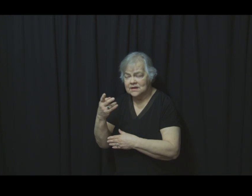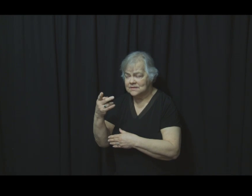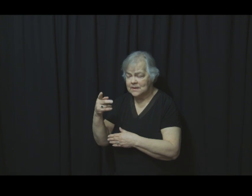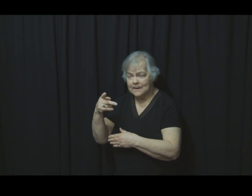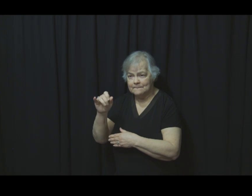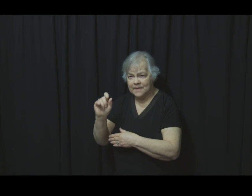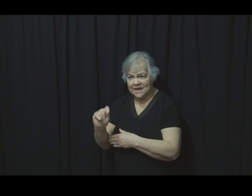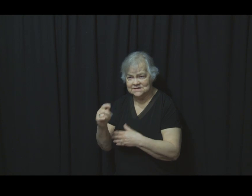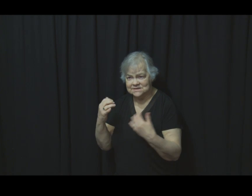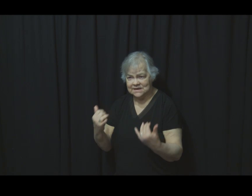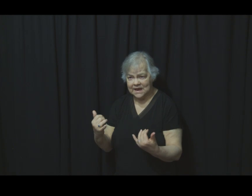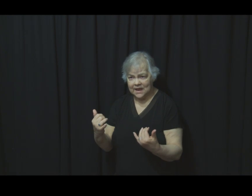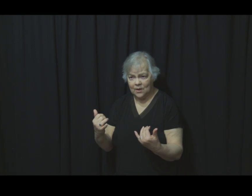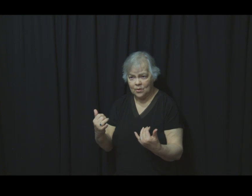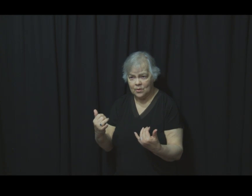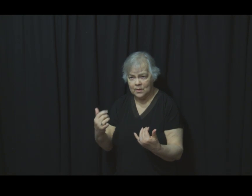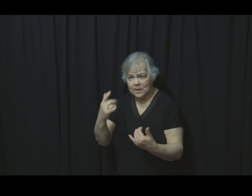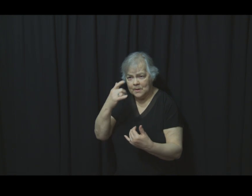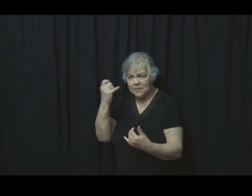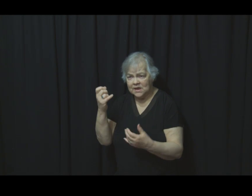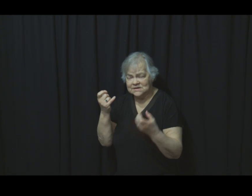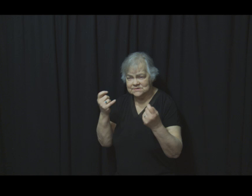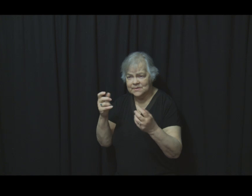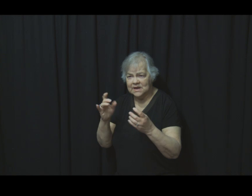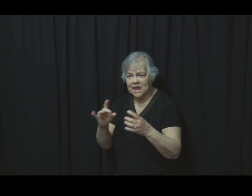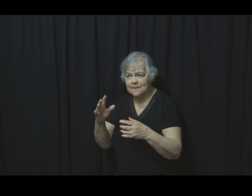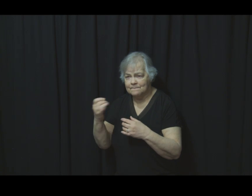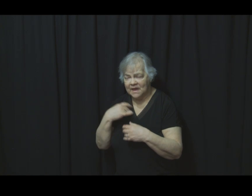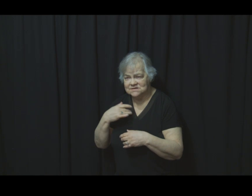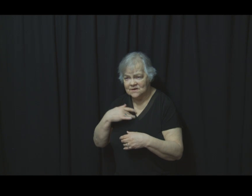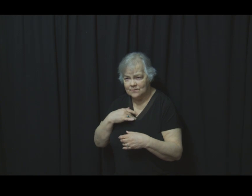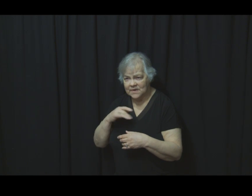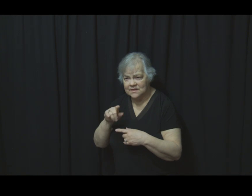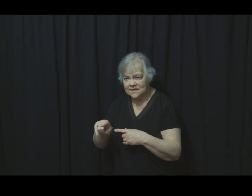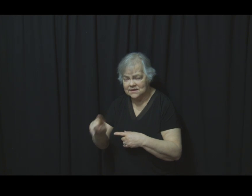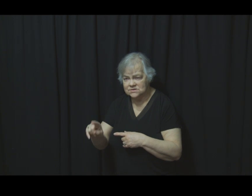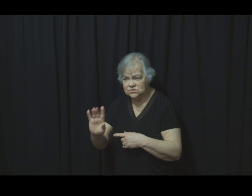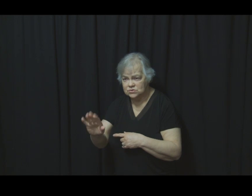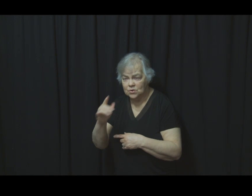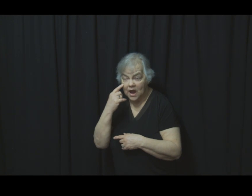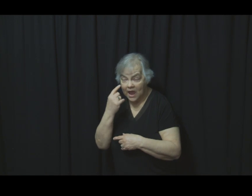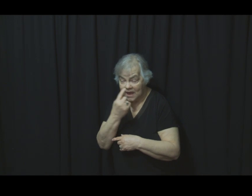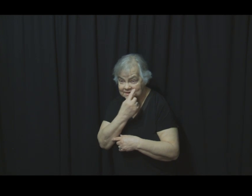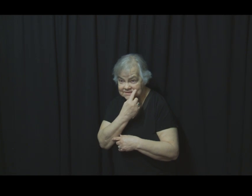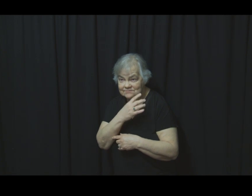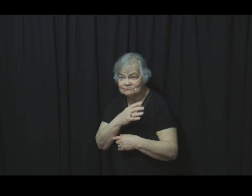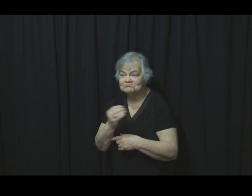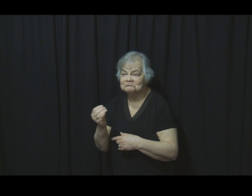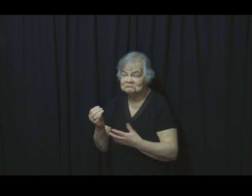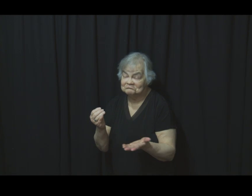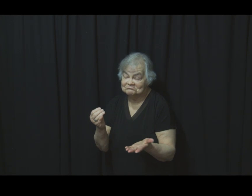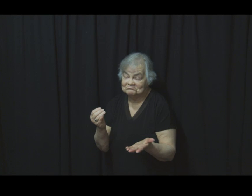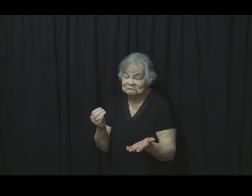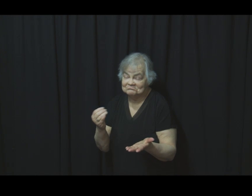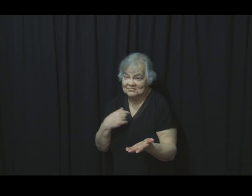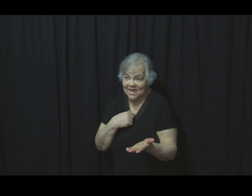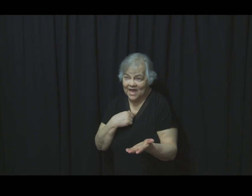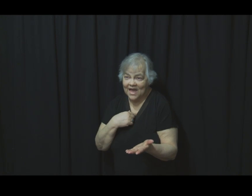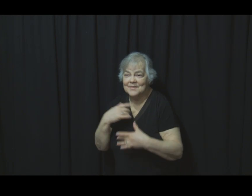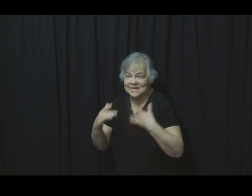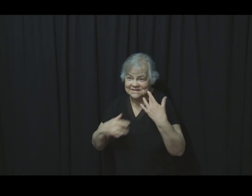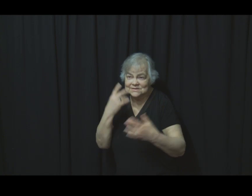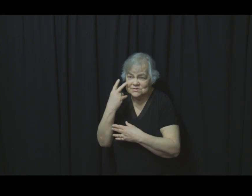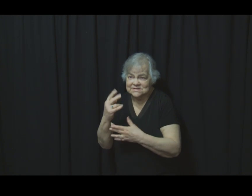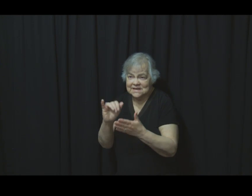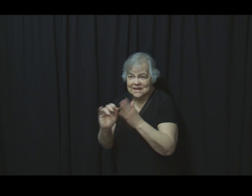now because the speed of light bounces off of me and then gets to your eyes. And I'm delighted to see that the